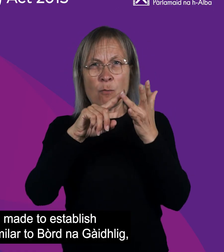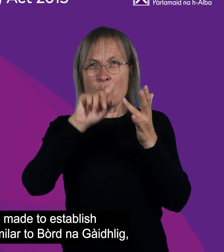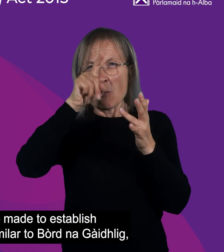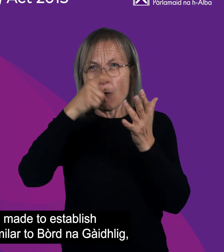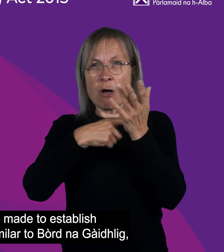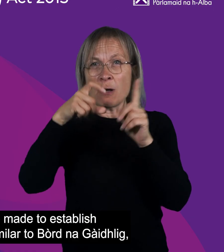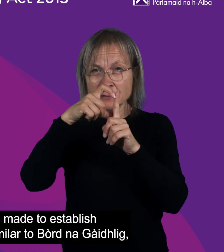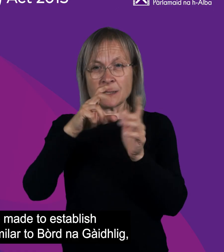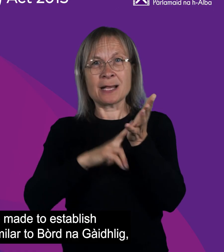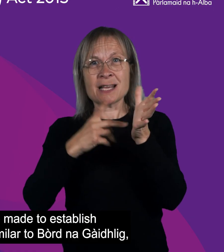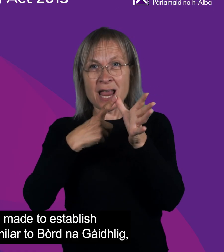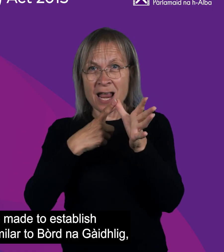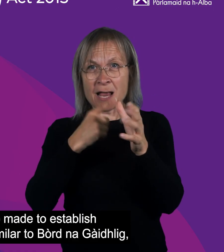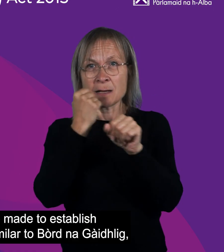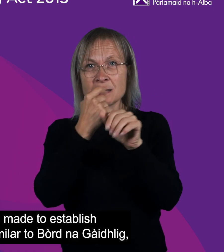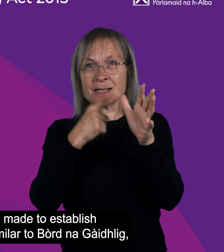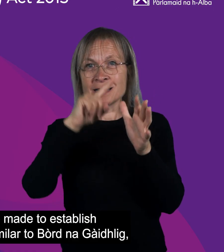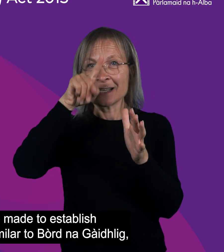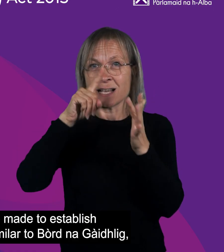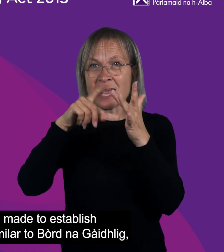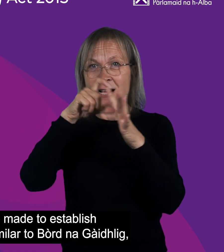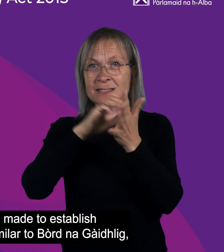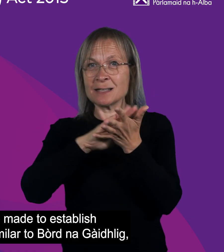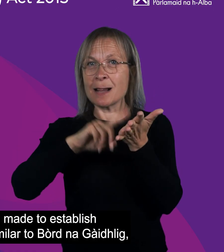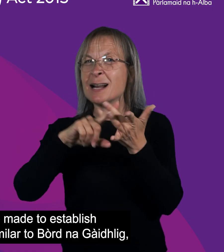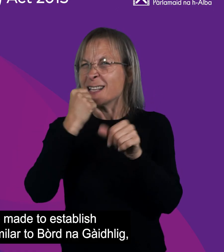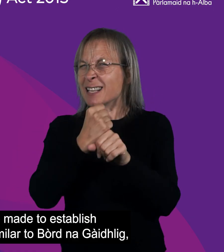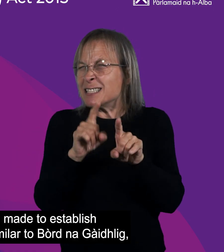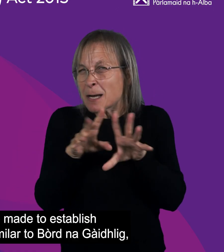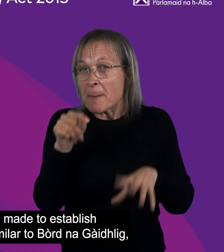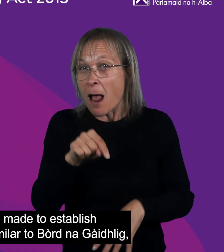funding transparency, which we have invited the Scottish Government to respond to.